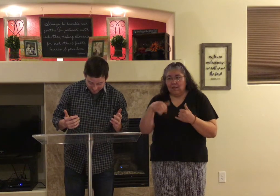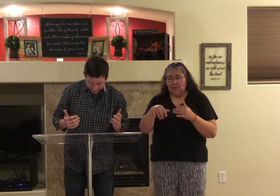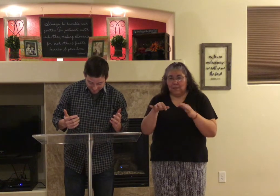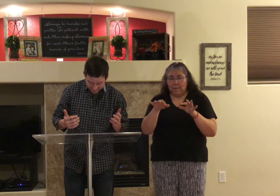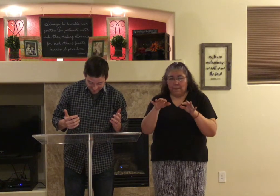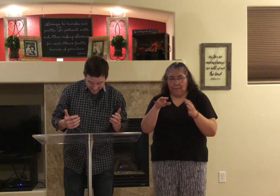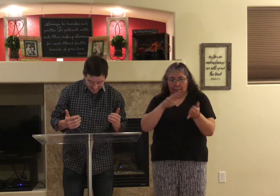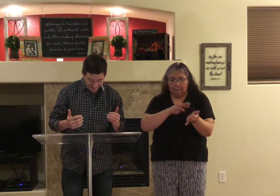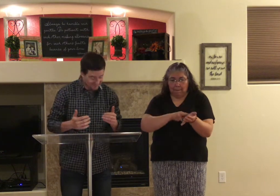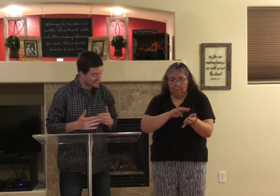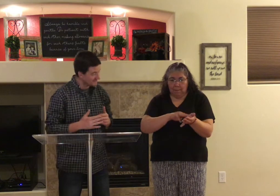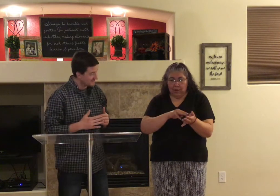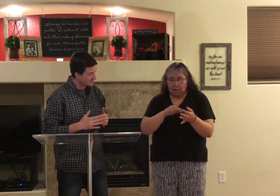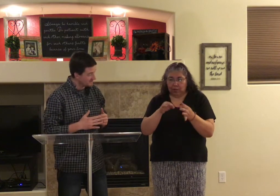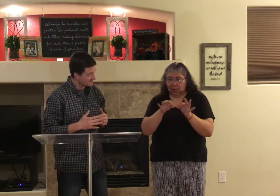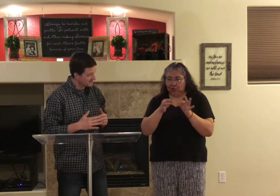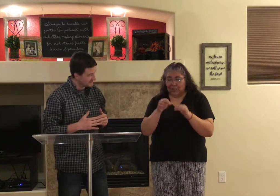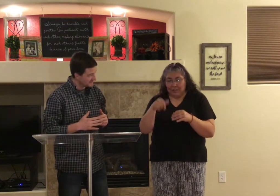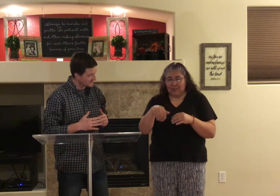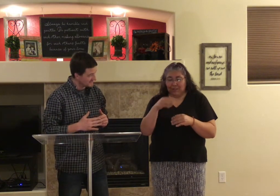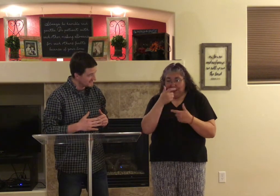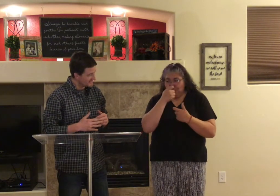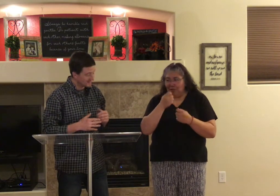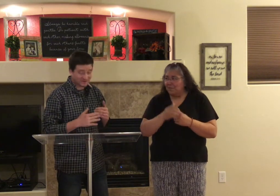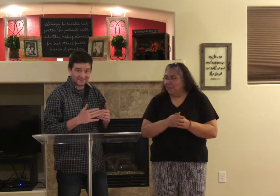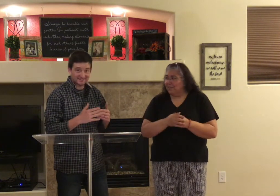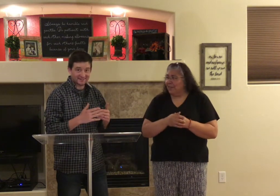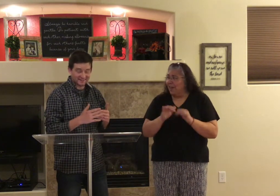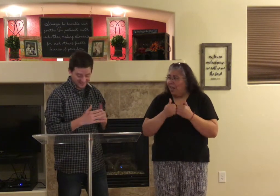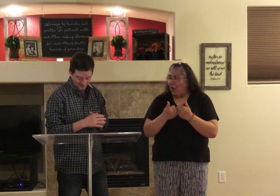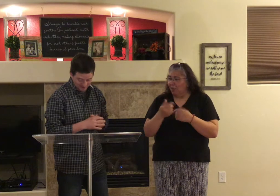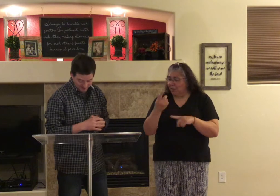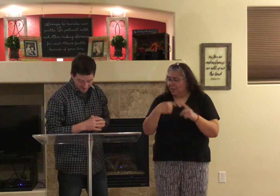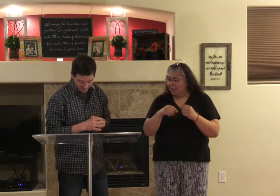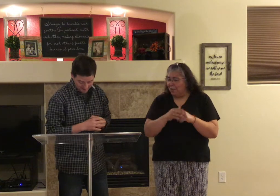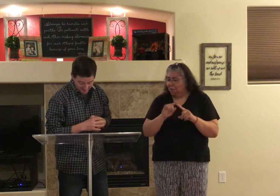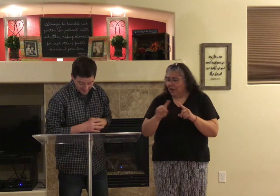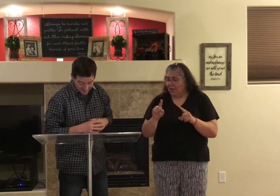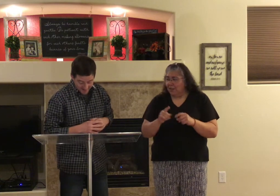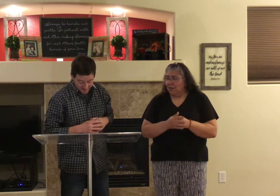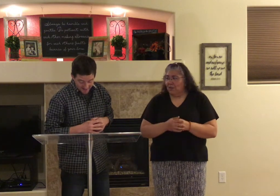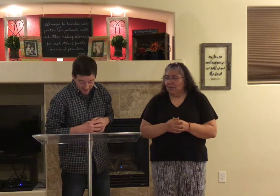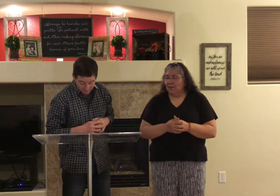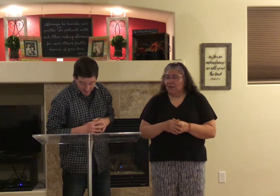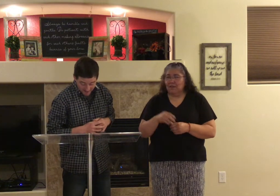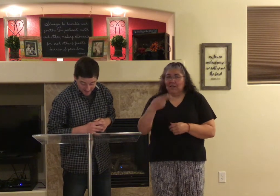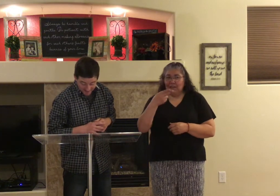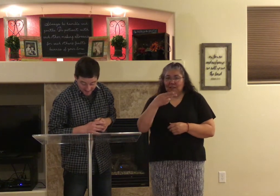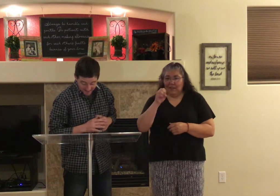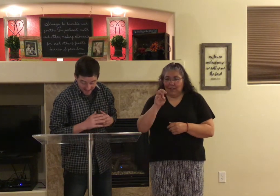term, and this is going to be really interesting how it's signed, but it's called